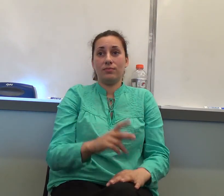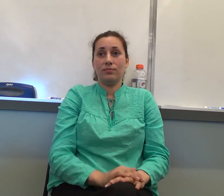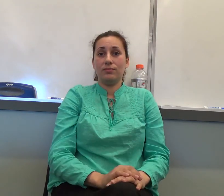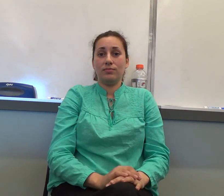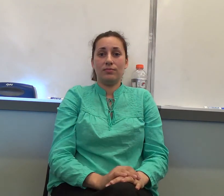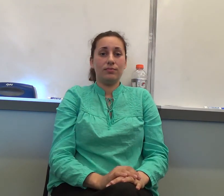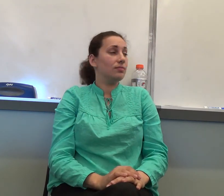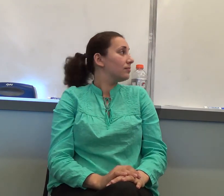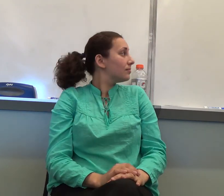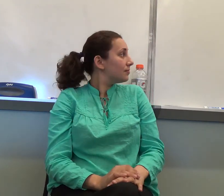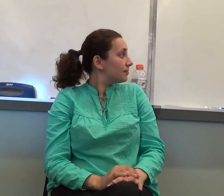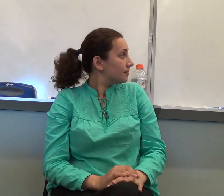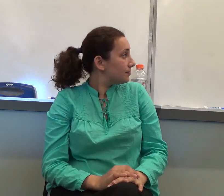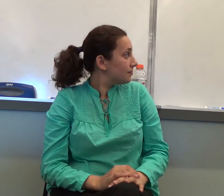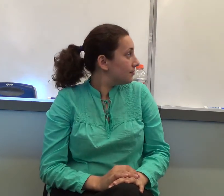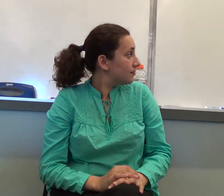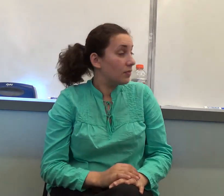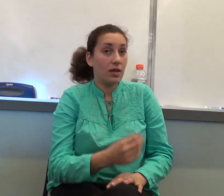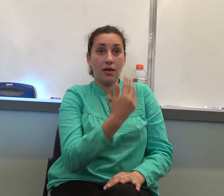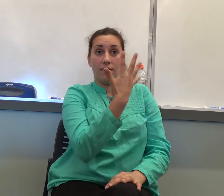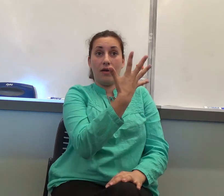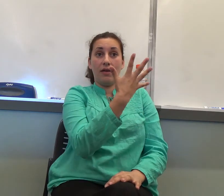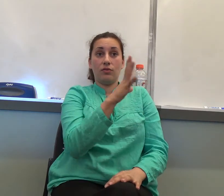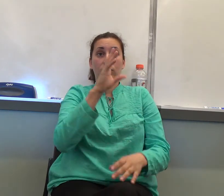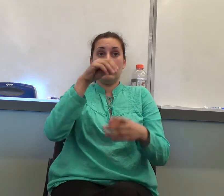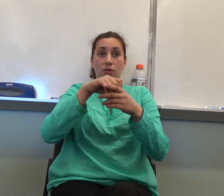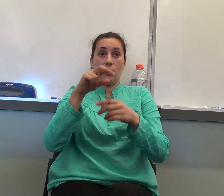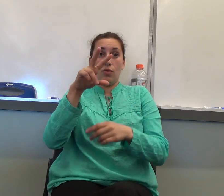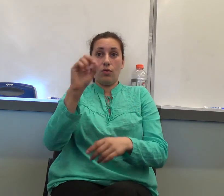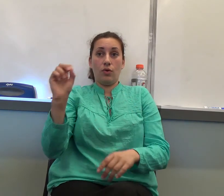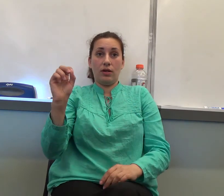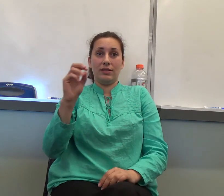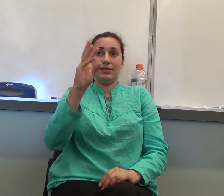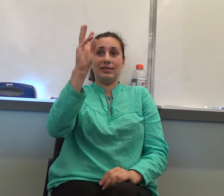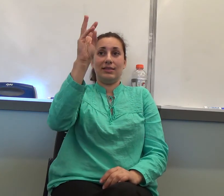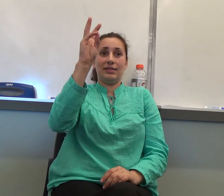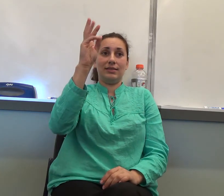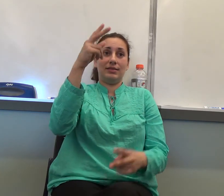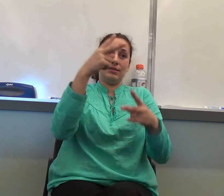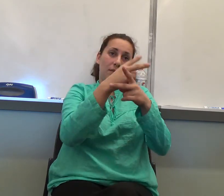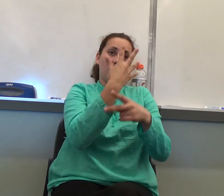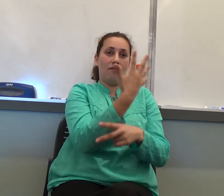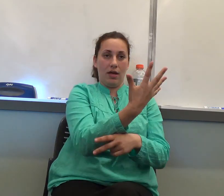area. All right, 5 into 31, there's a 6 there, and so forth.